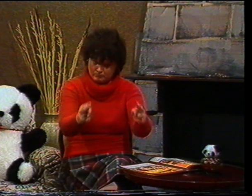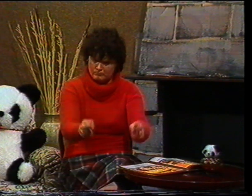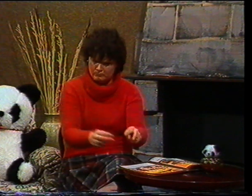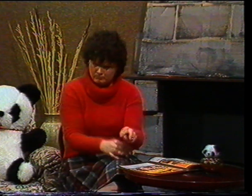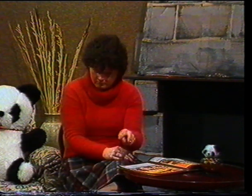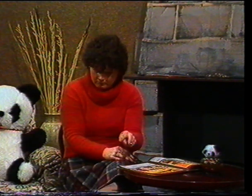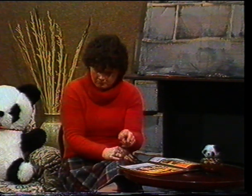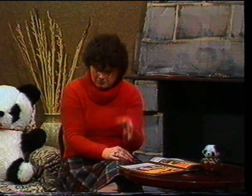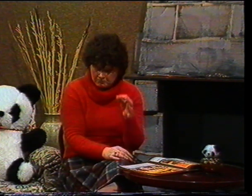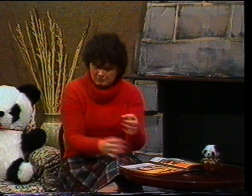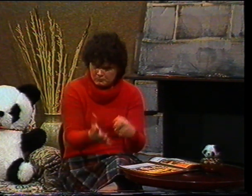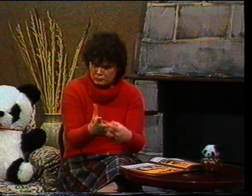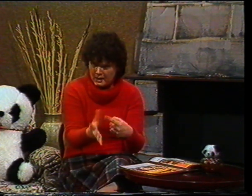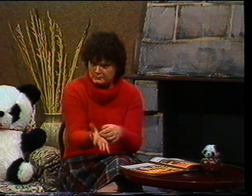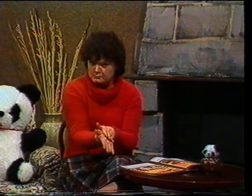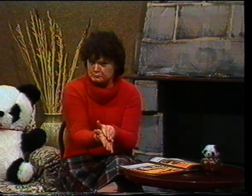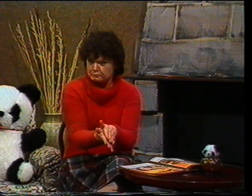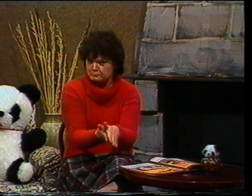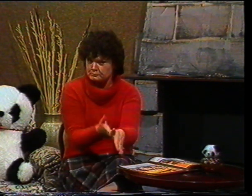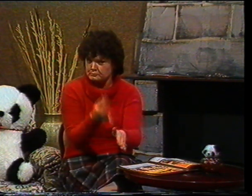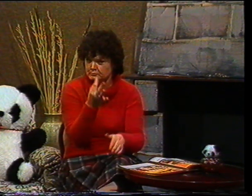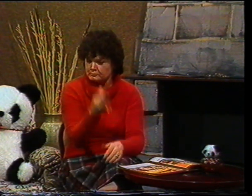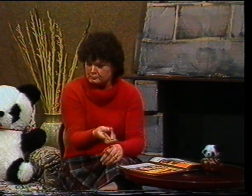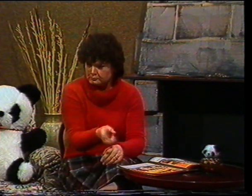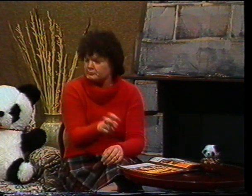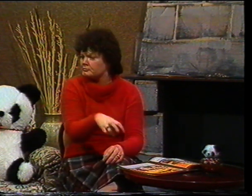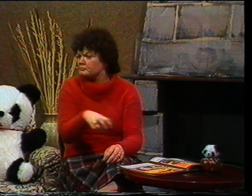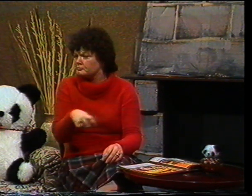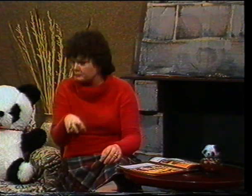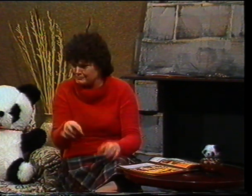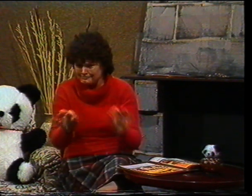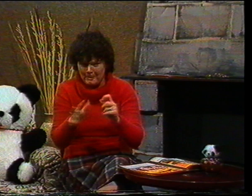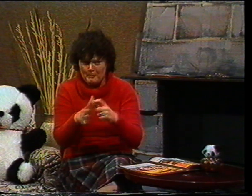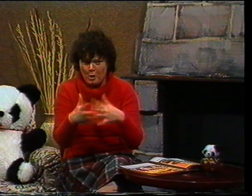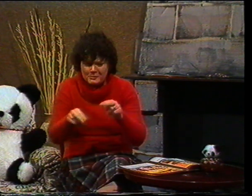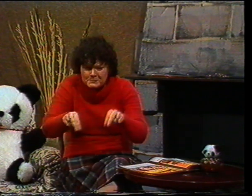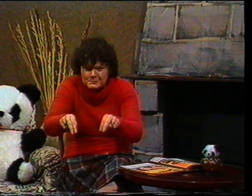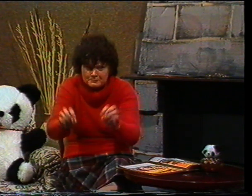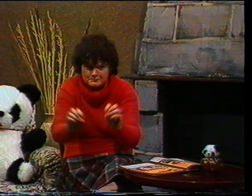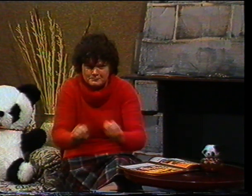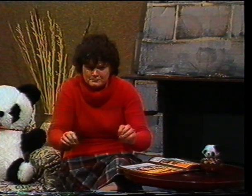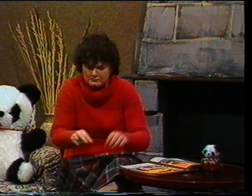was intact. Perhaps he has got rid of the rats. And there were no paw marks.